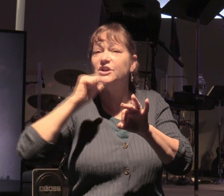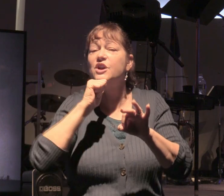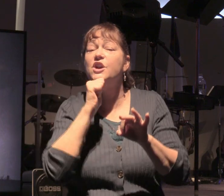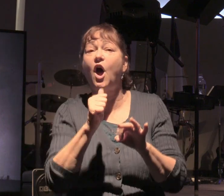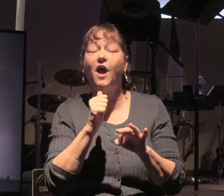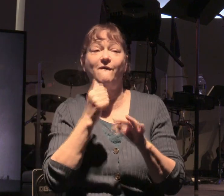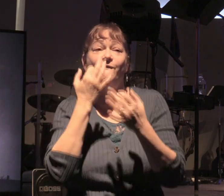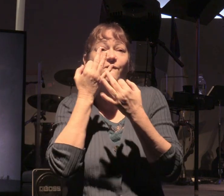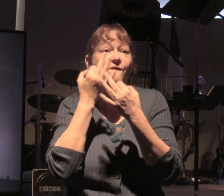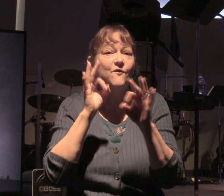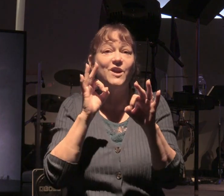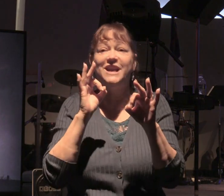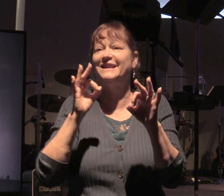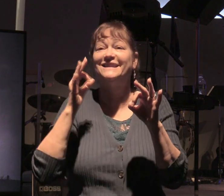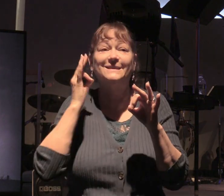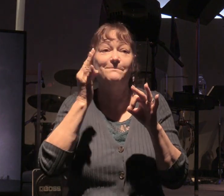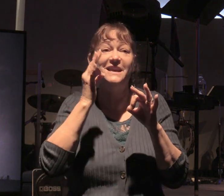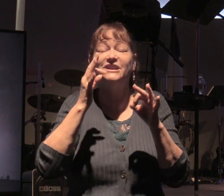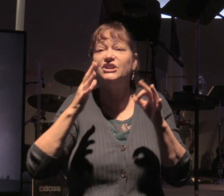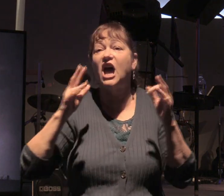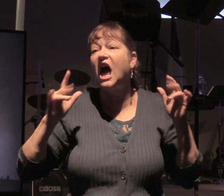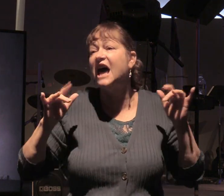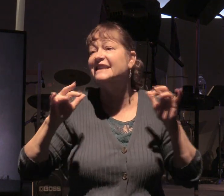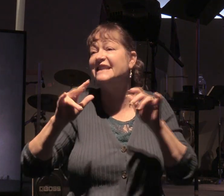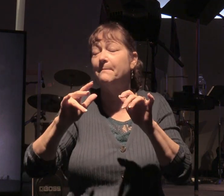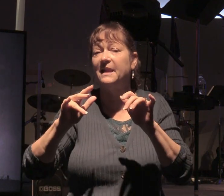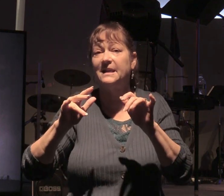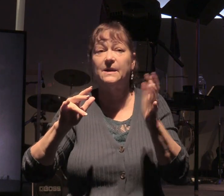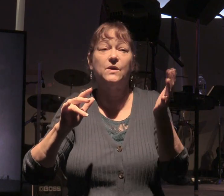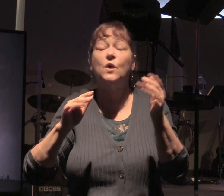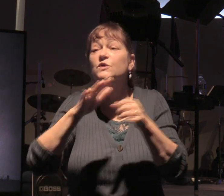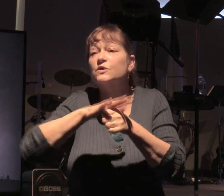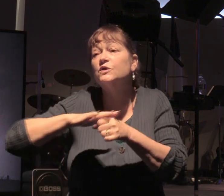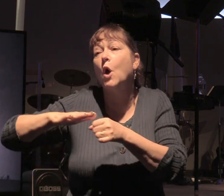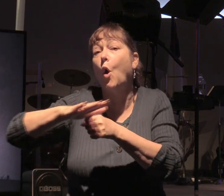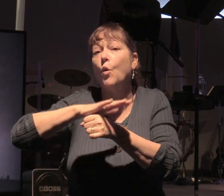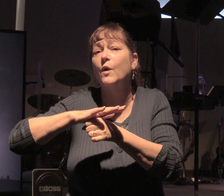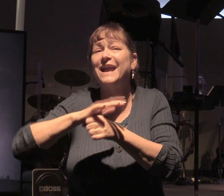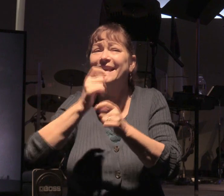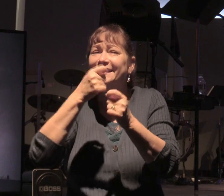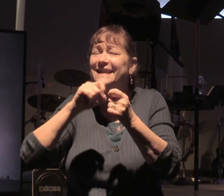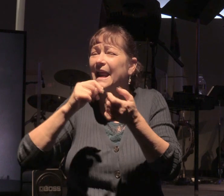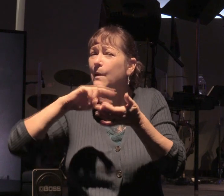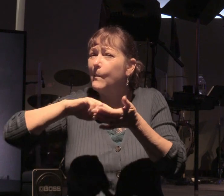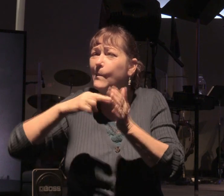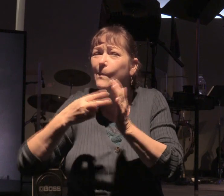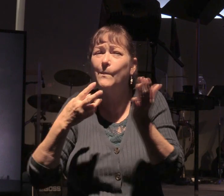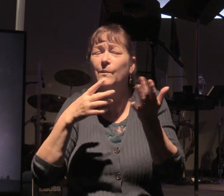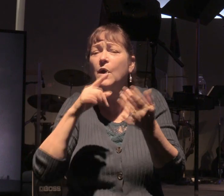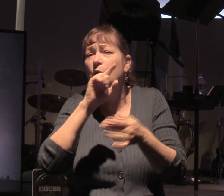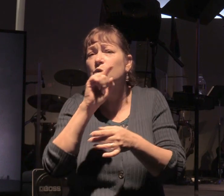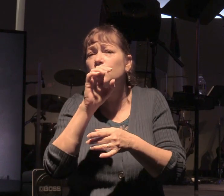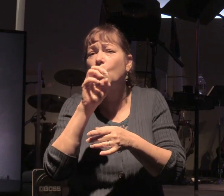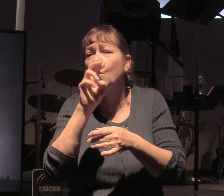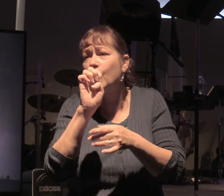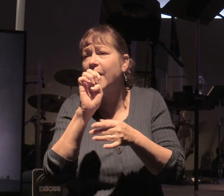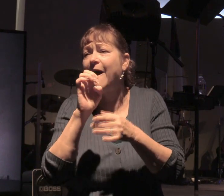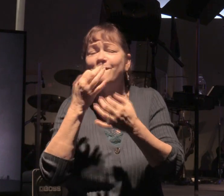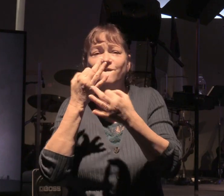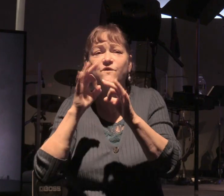zones. Let me give you an example of a free speech zone. Just exactly what is that? Well,